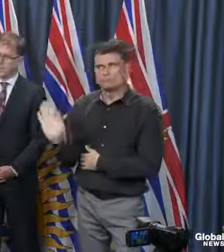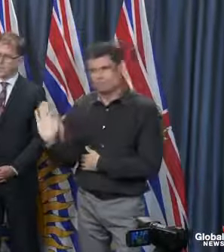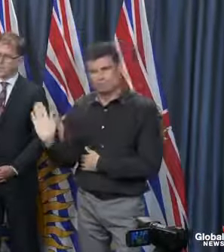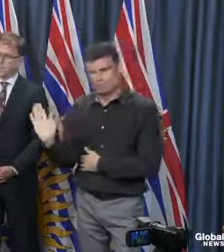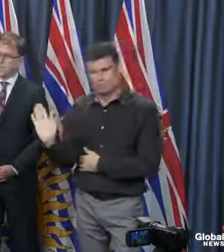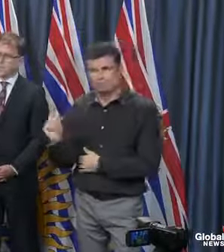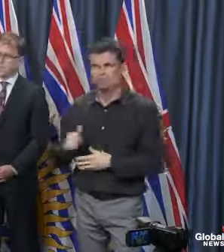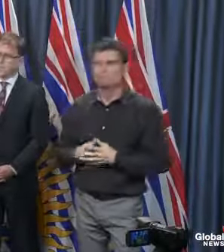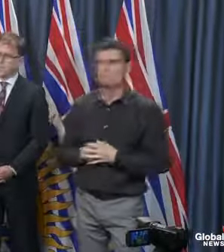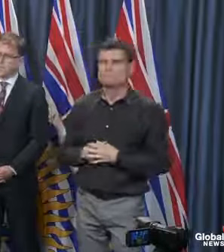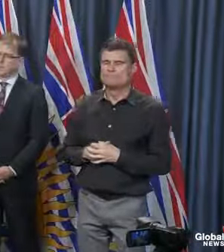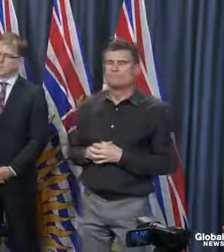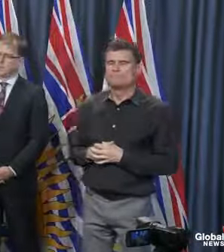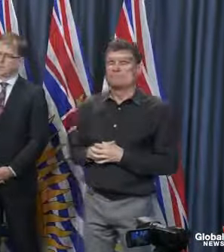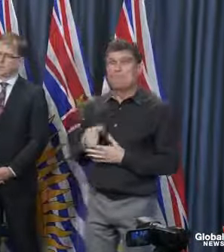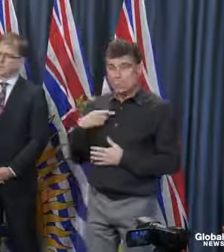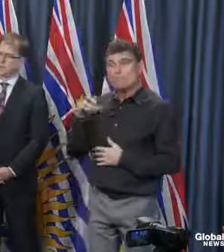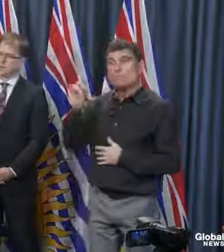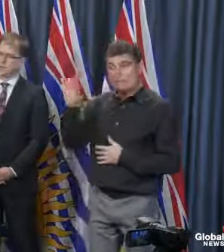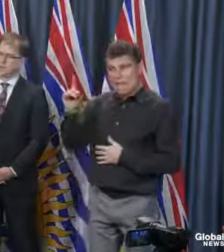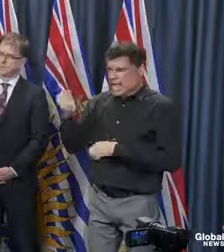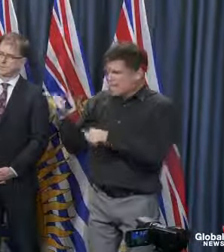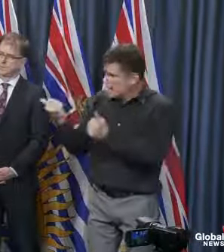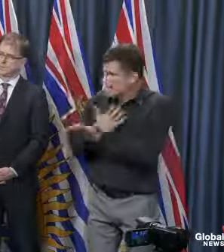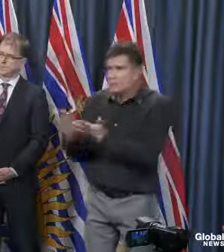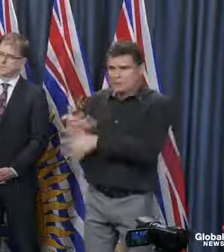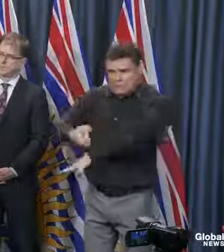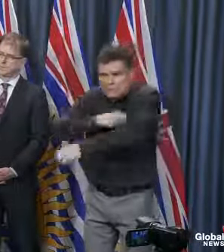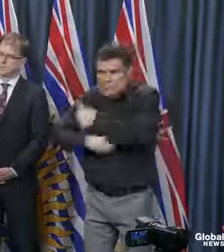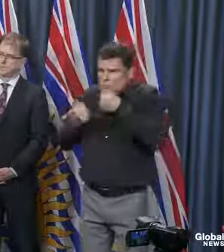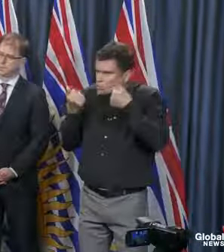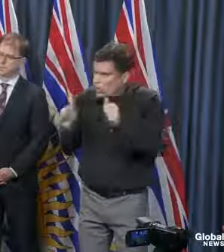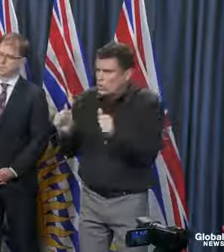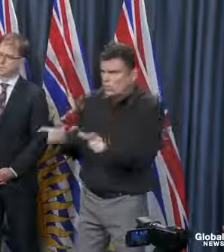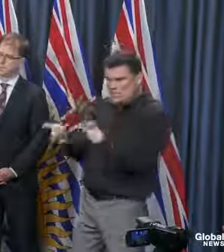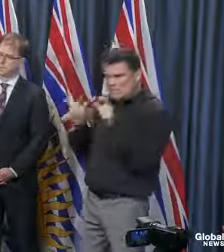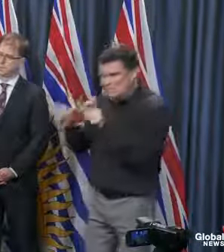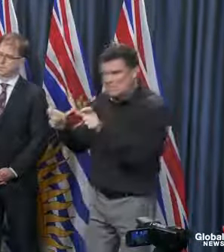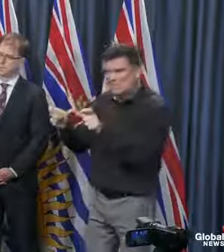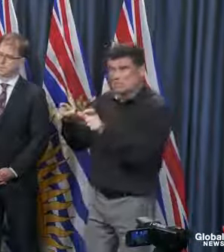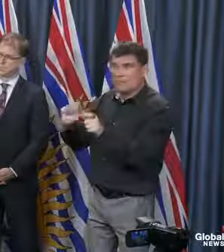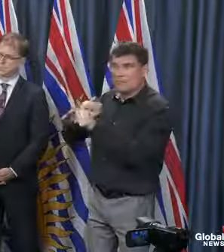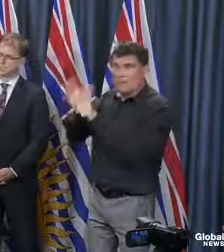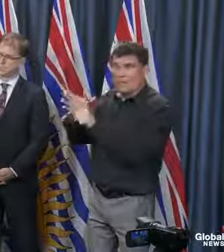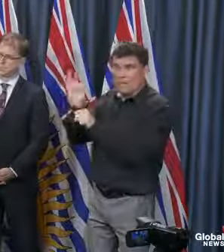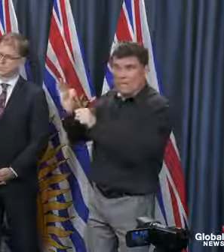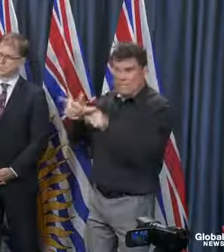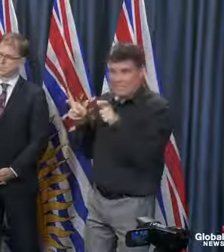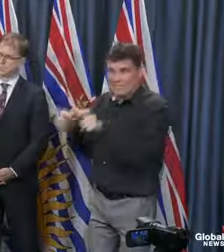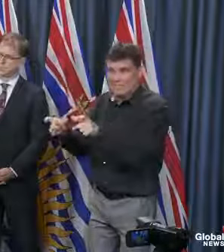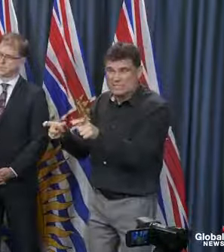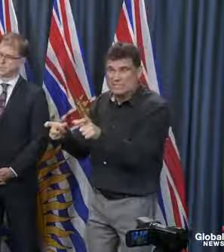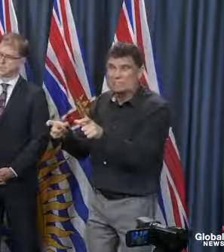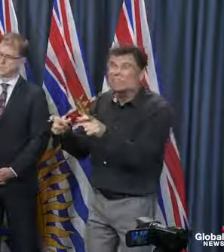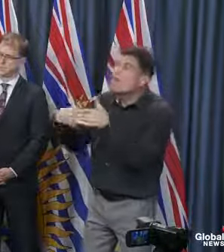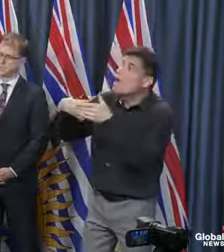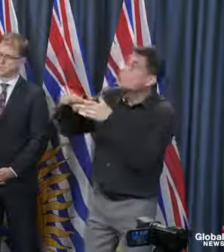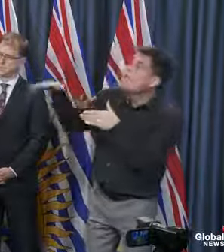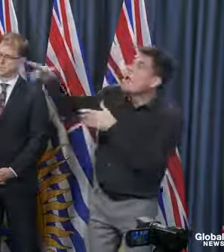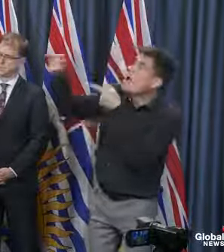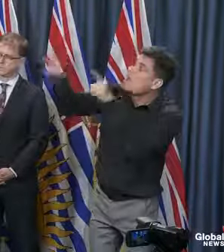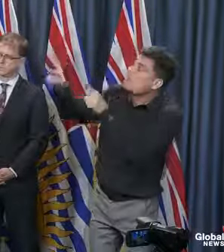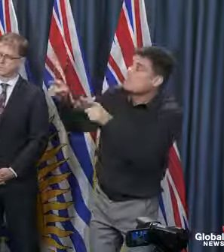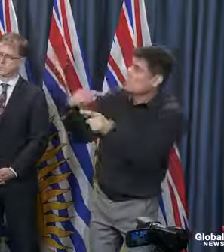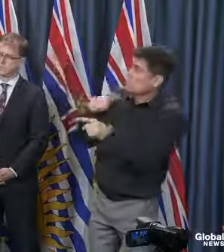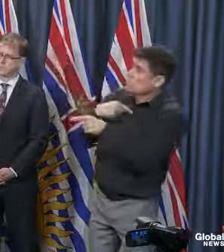we could to try and contain this. There were things beyond our control, certainly, and particularly